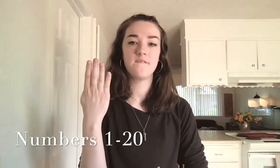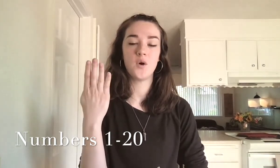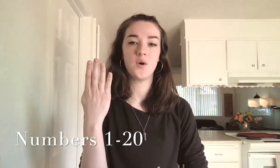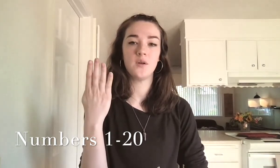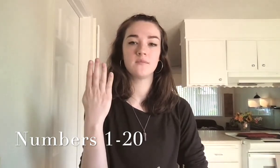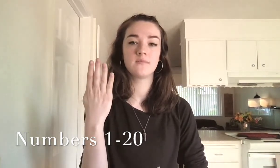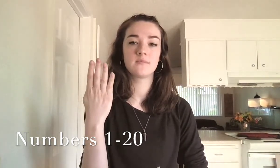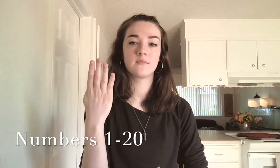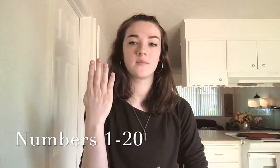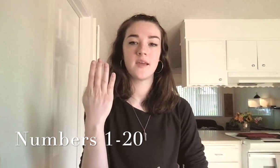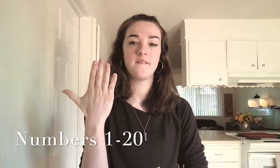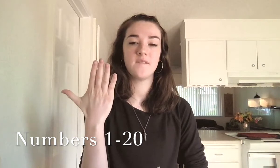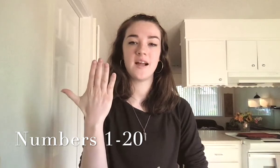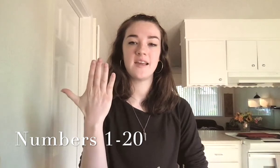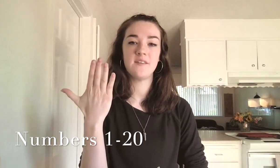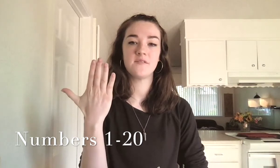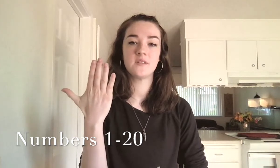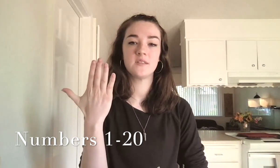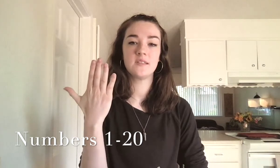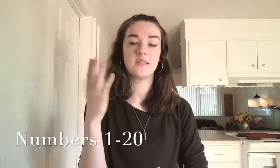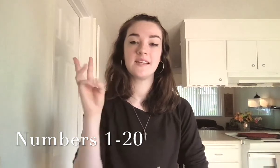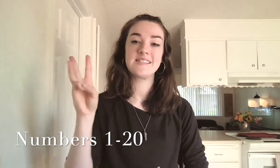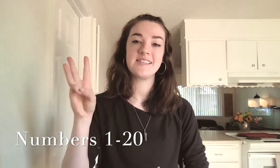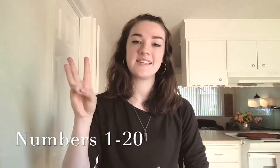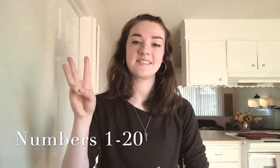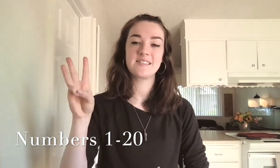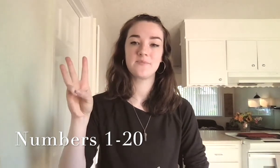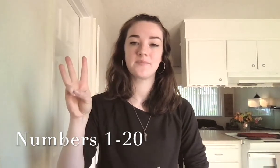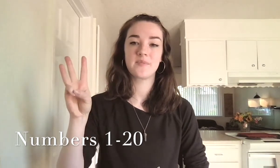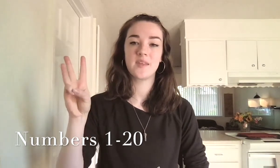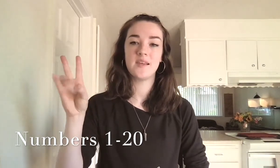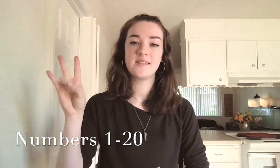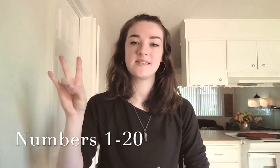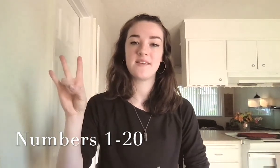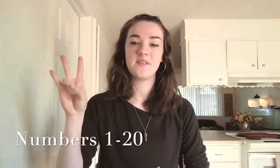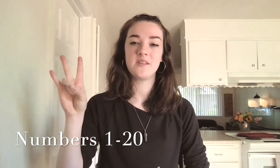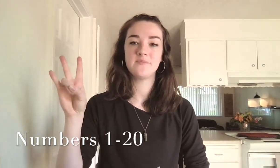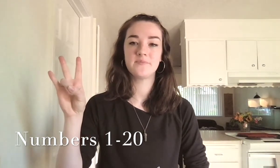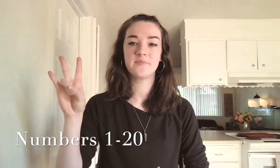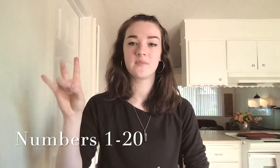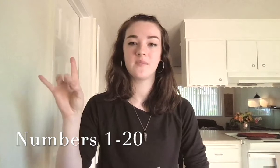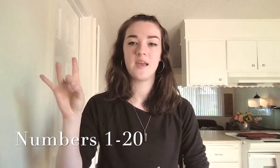4, 5, 6, 7,